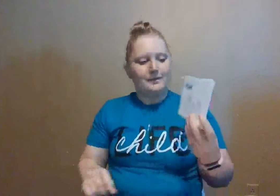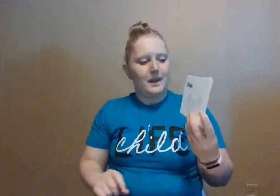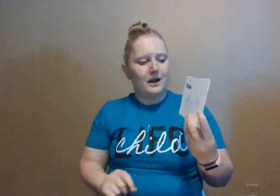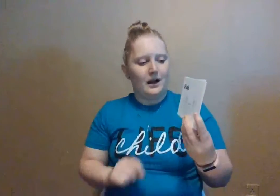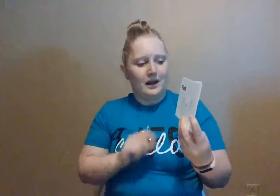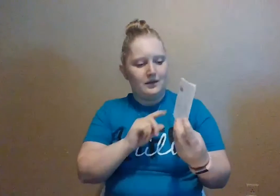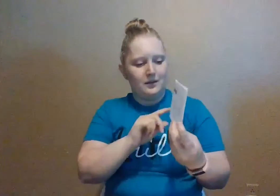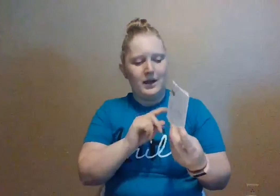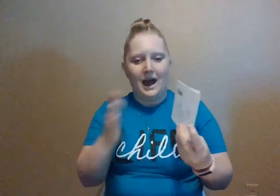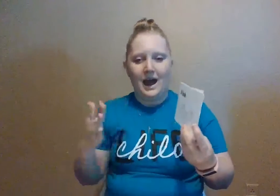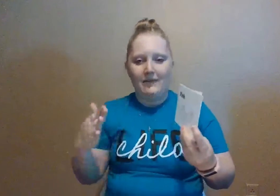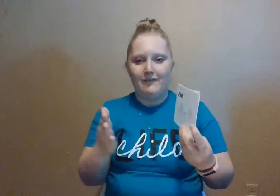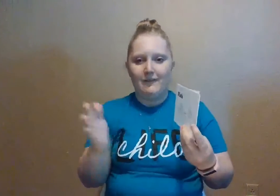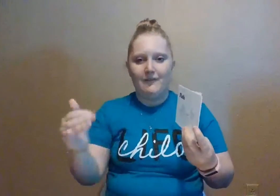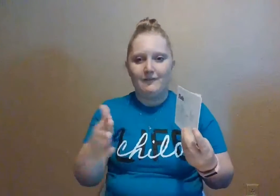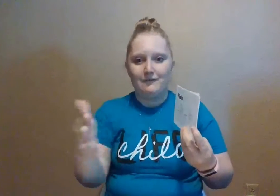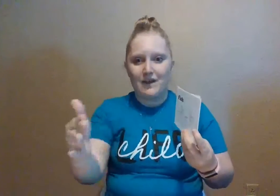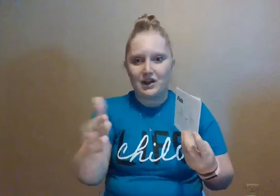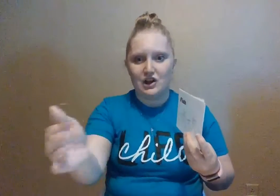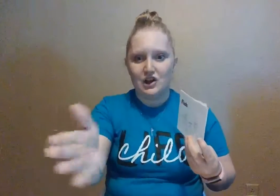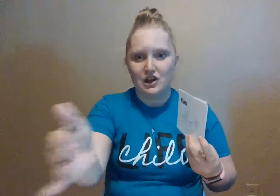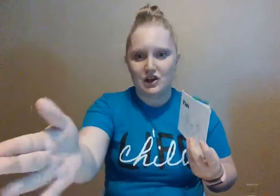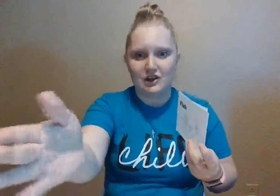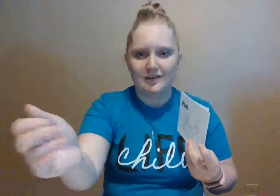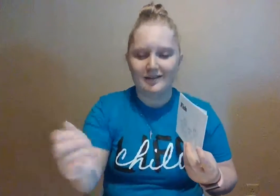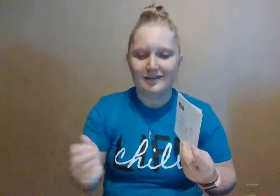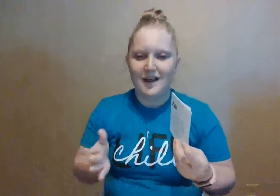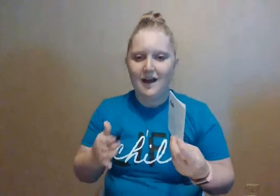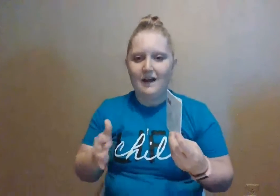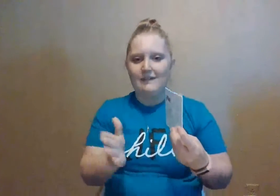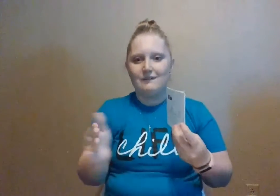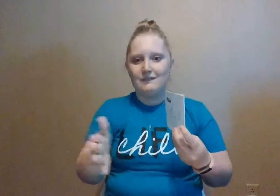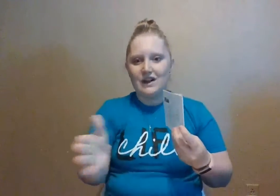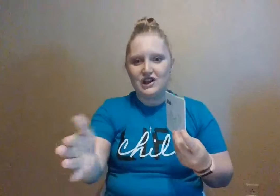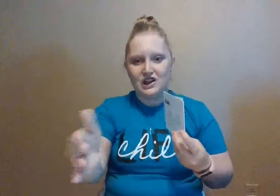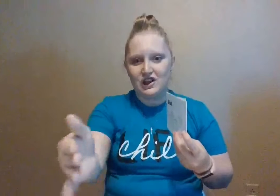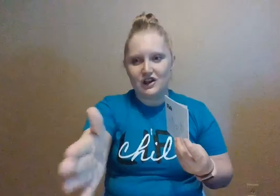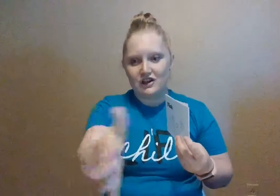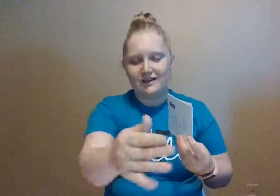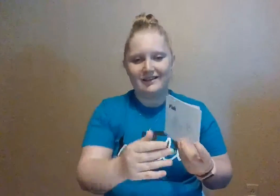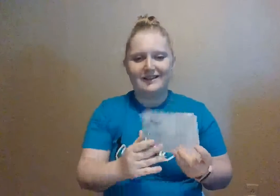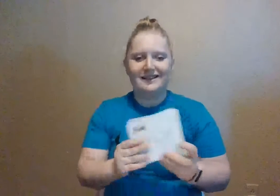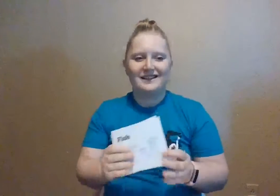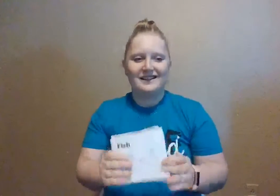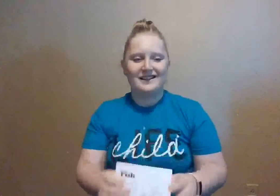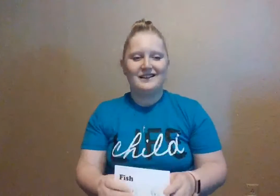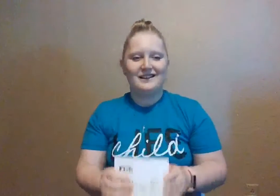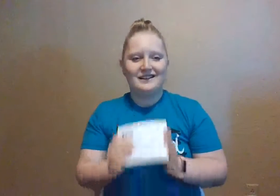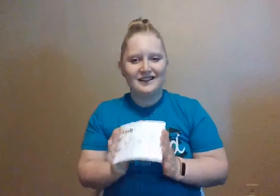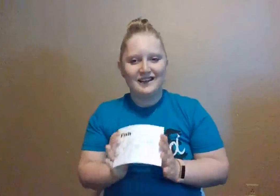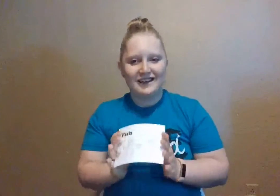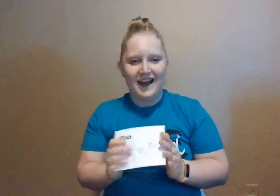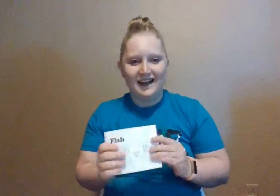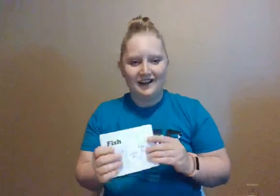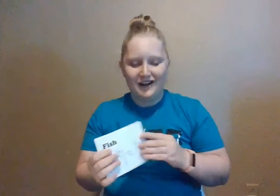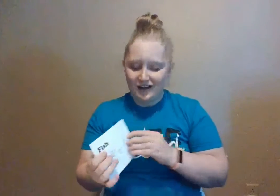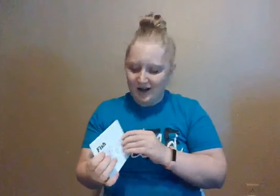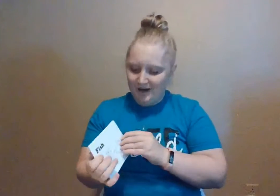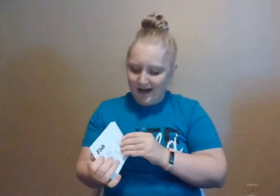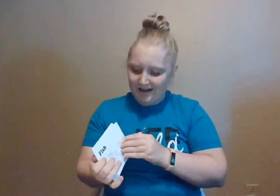All right, so we have fish. Fish. Just like that. Great job,